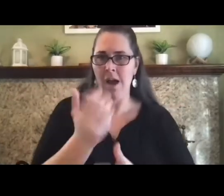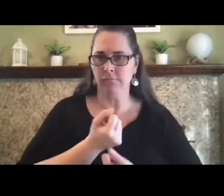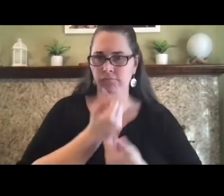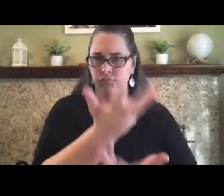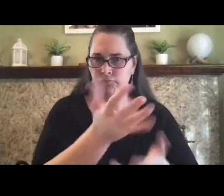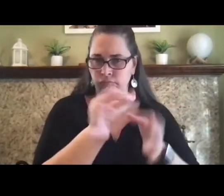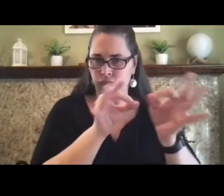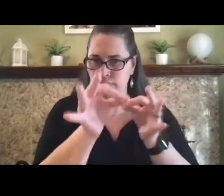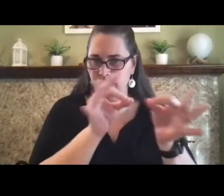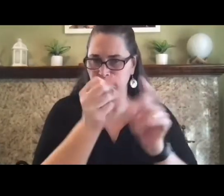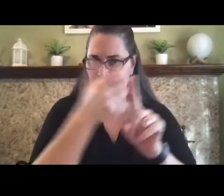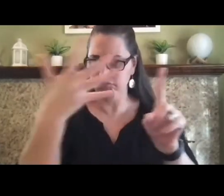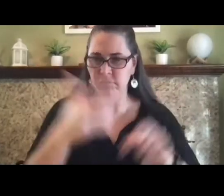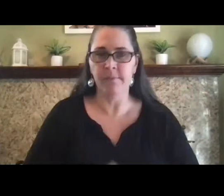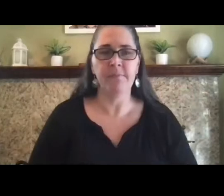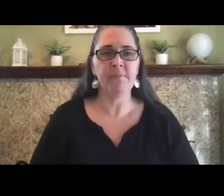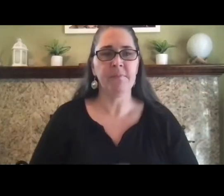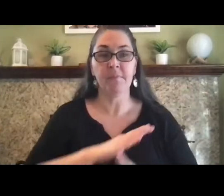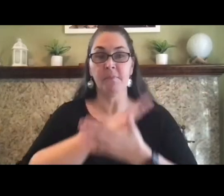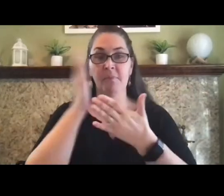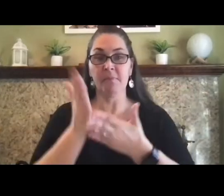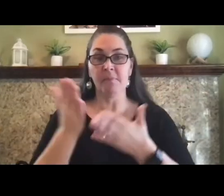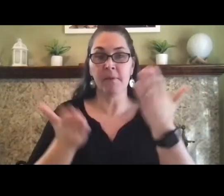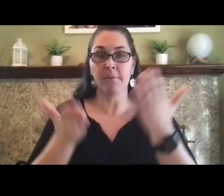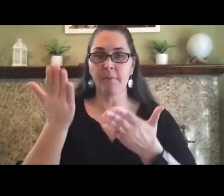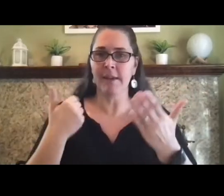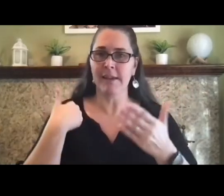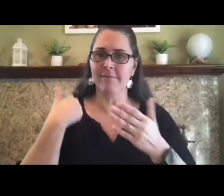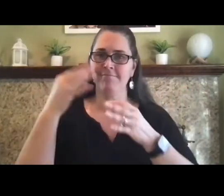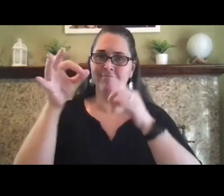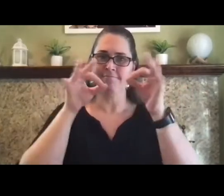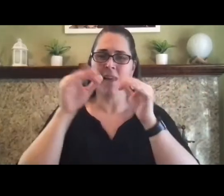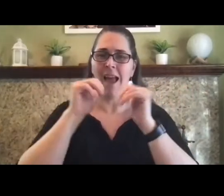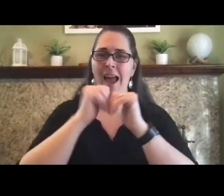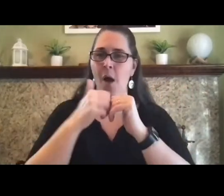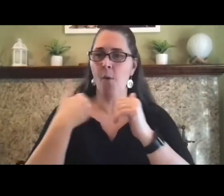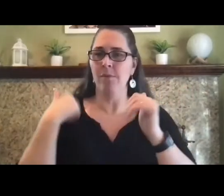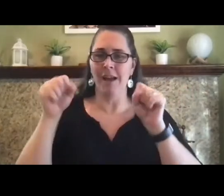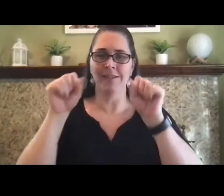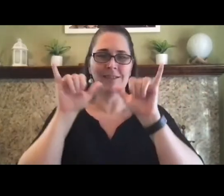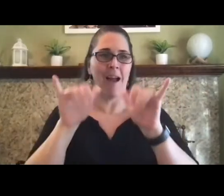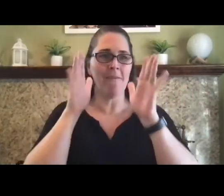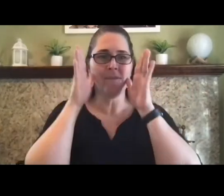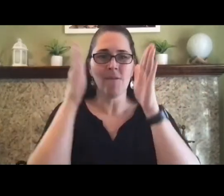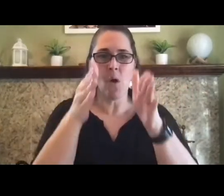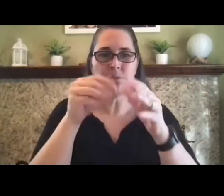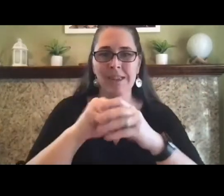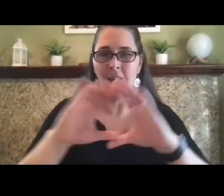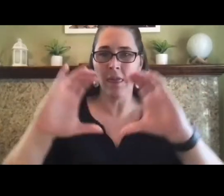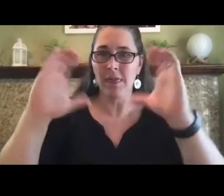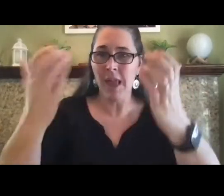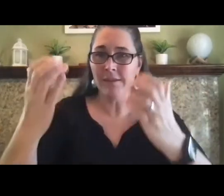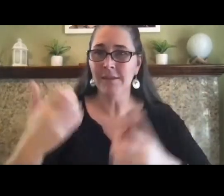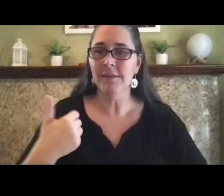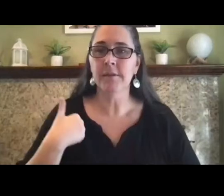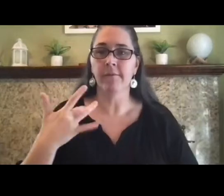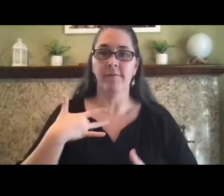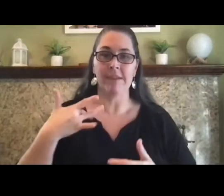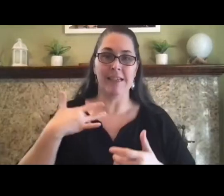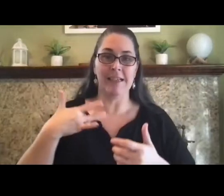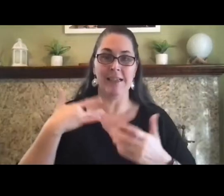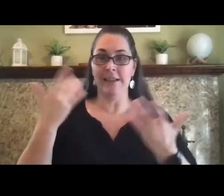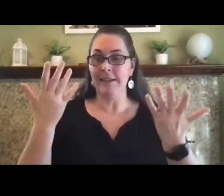help? This is an example of one way of expressing yourself and explaining in detail. Maybe I can explain how I stay focused